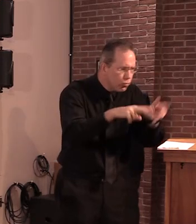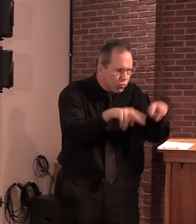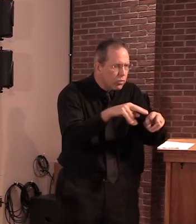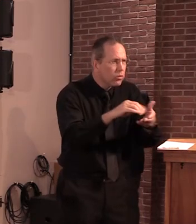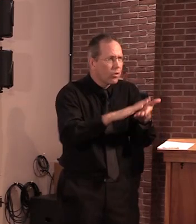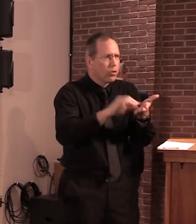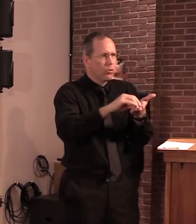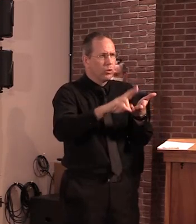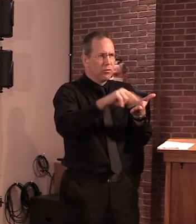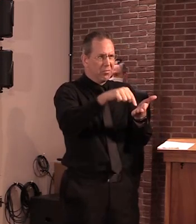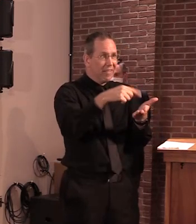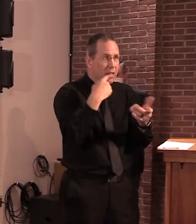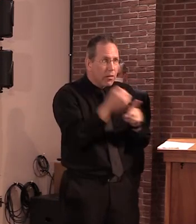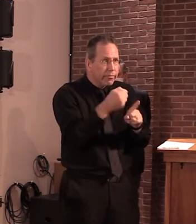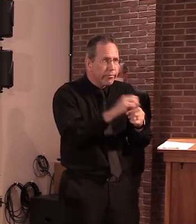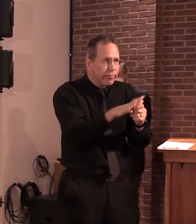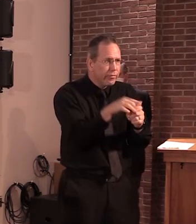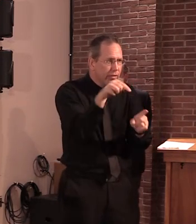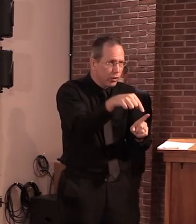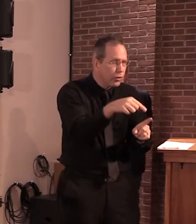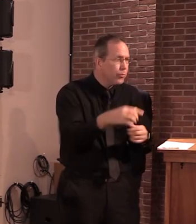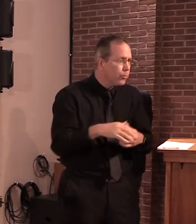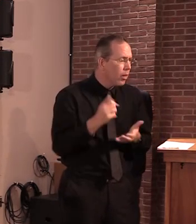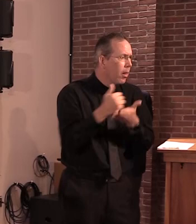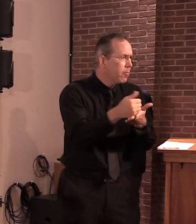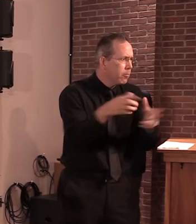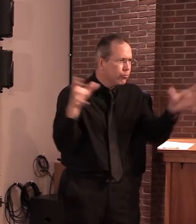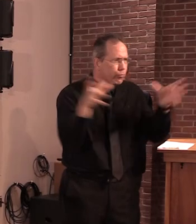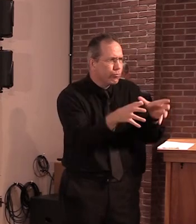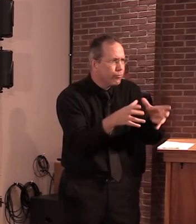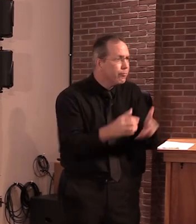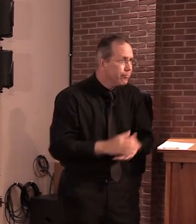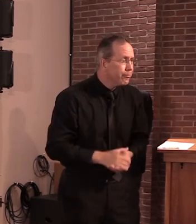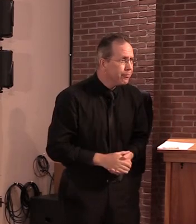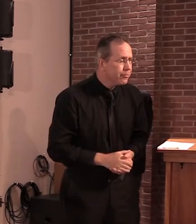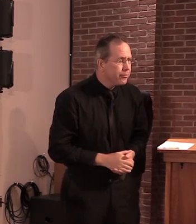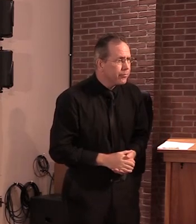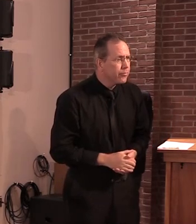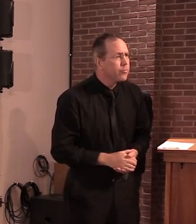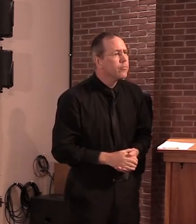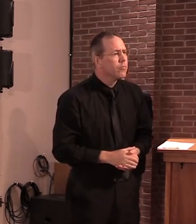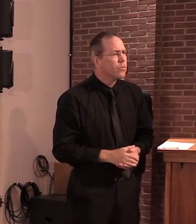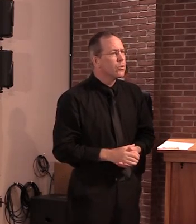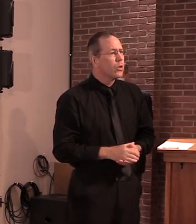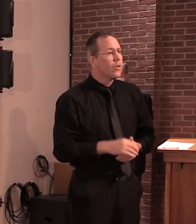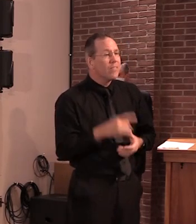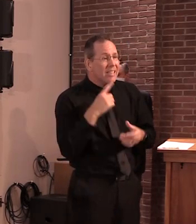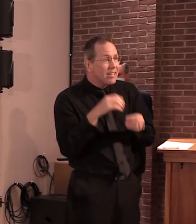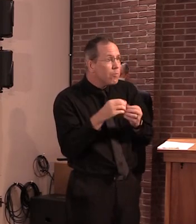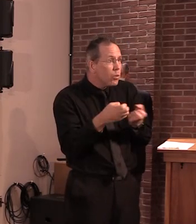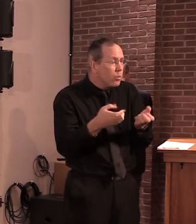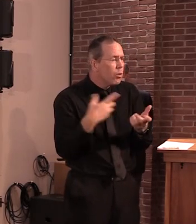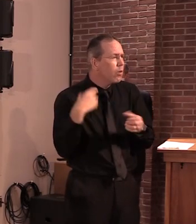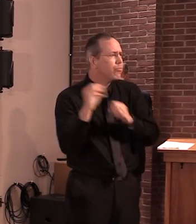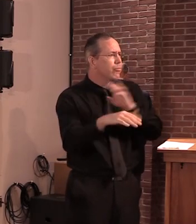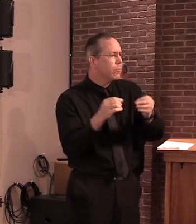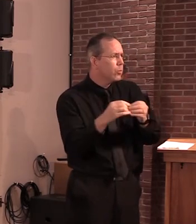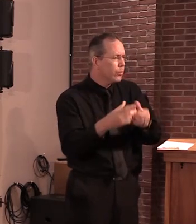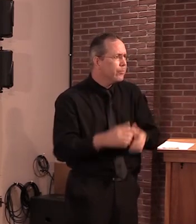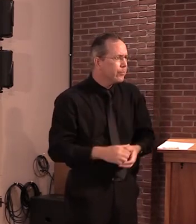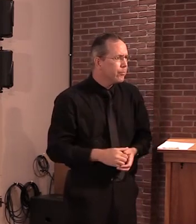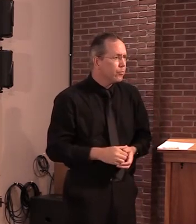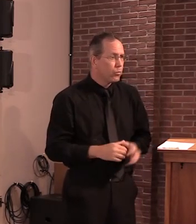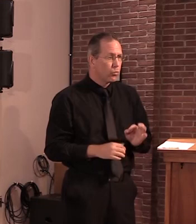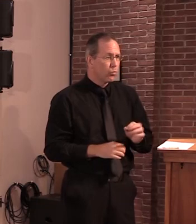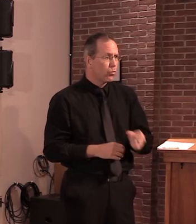university and offer additional resources. At that time, it could be possible that that would